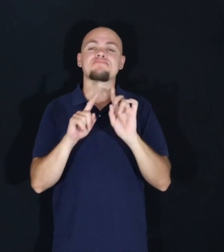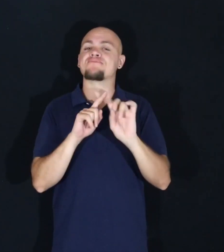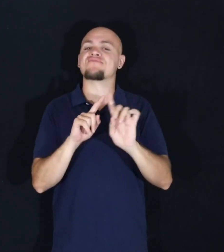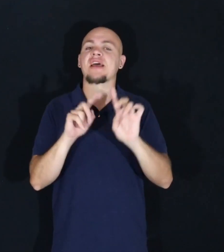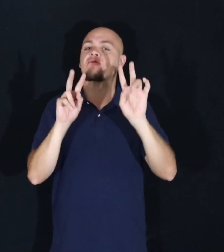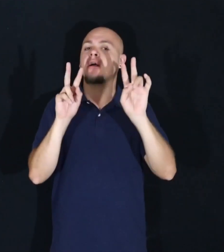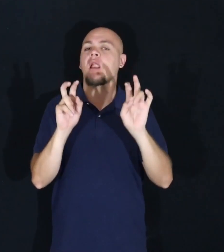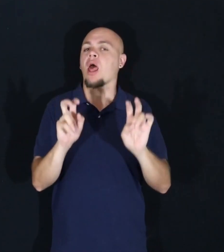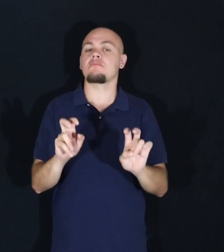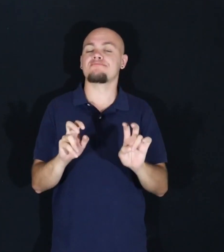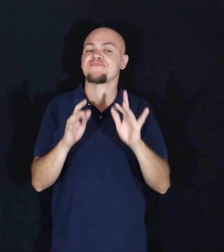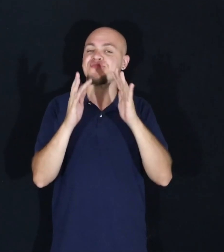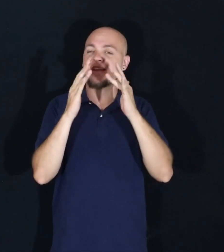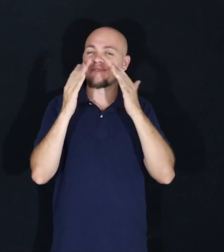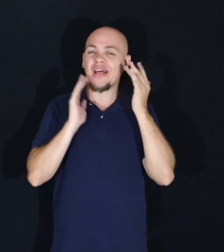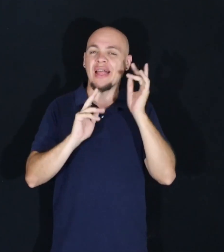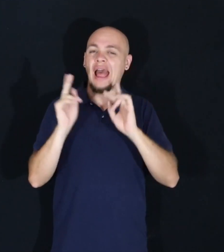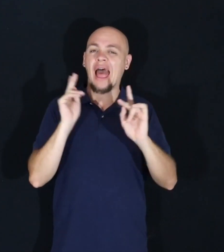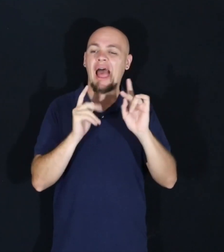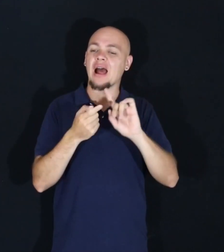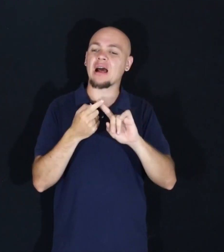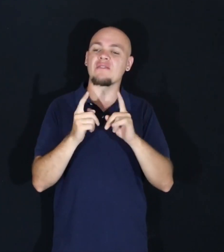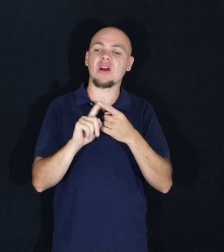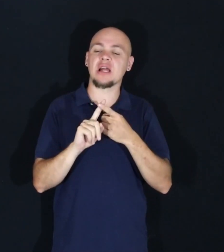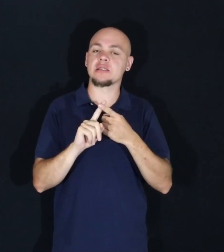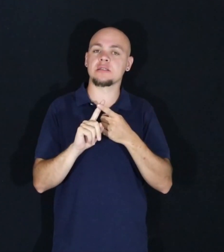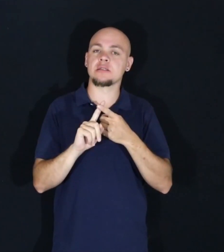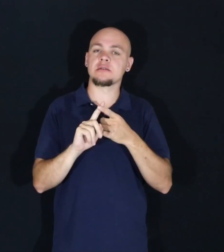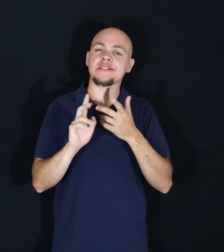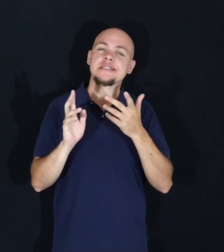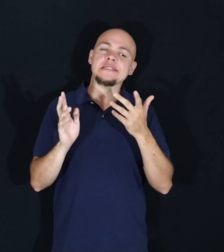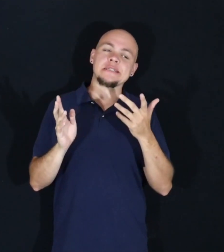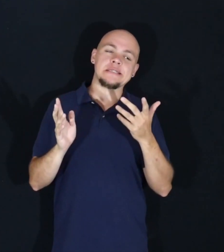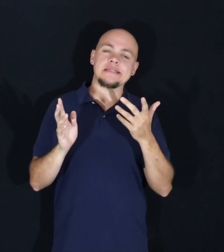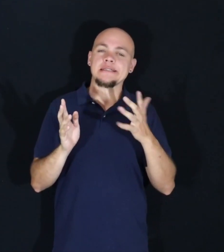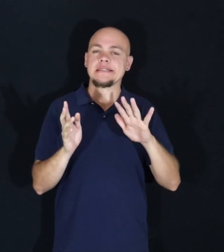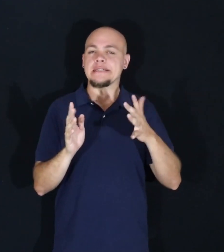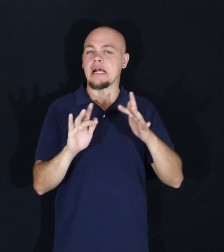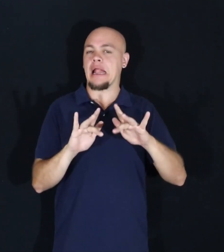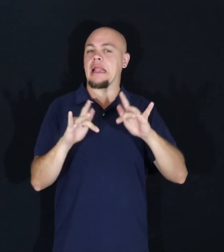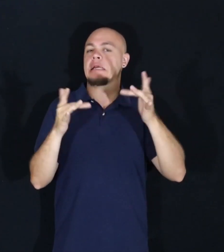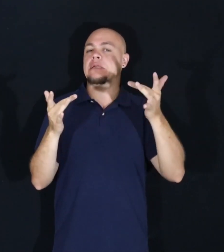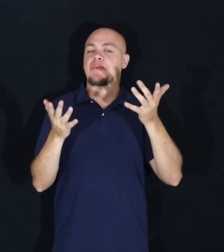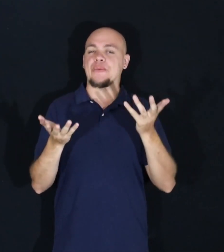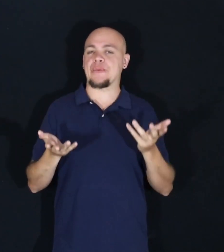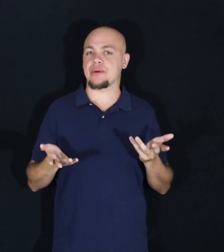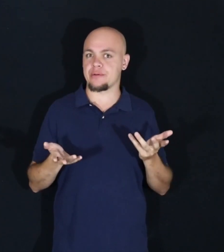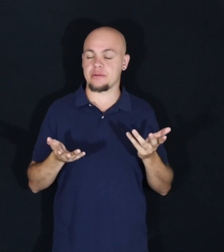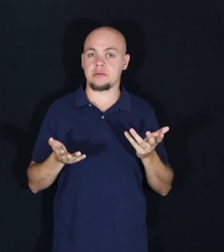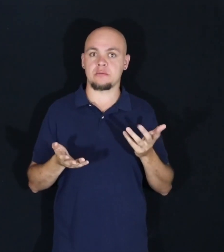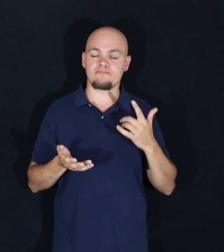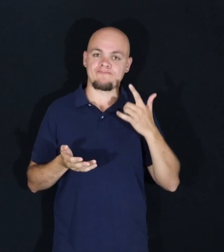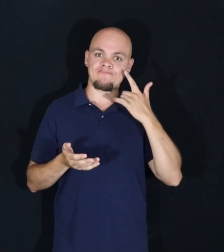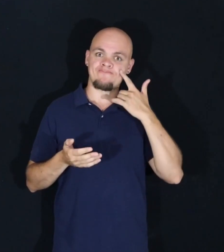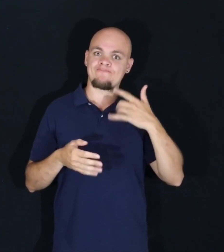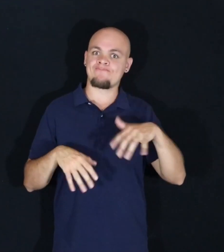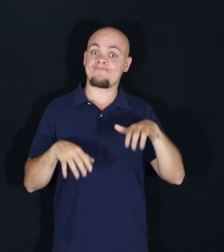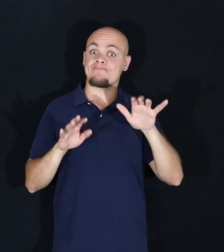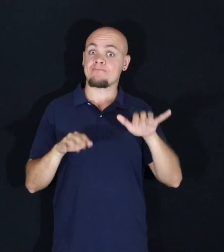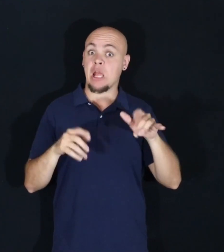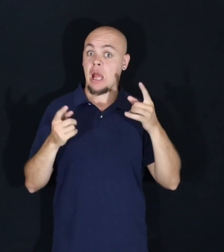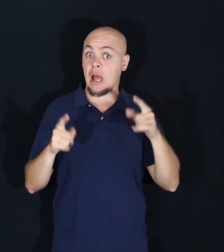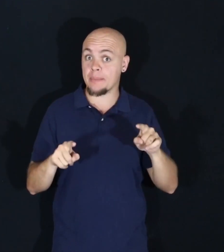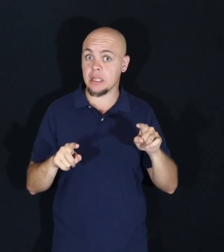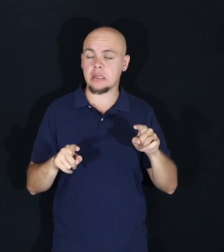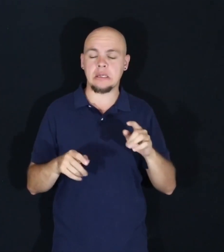friendly acquaintances, not long acquainted friends. So, imagine how shocked I was when what was